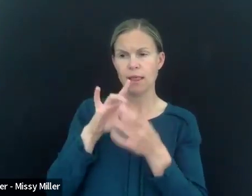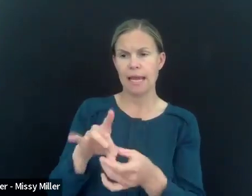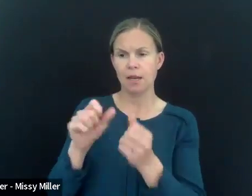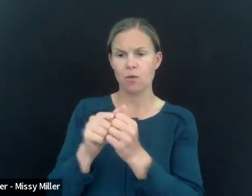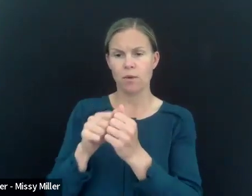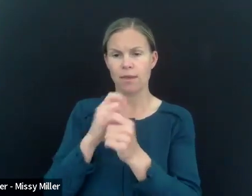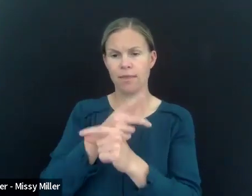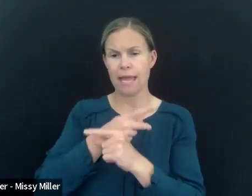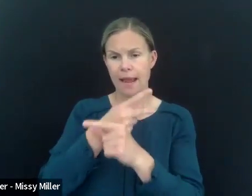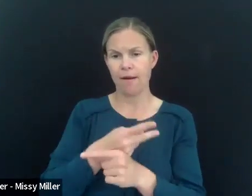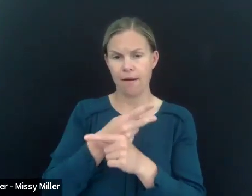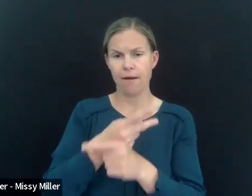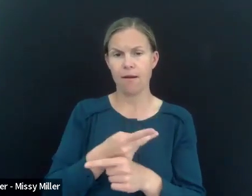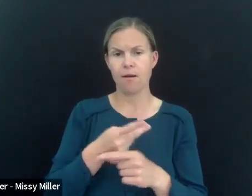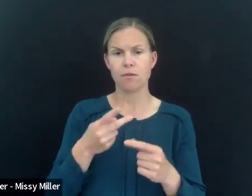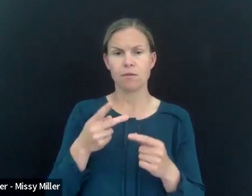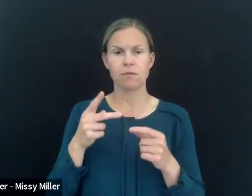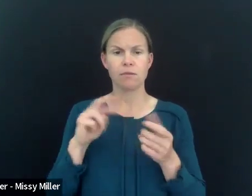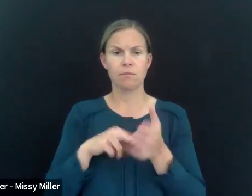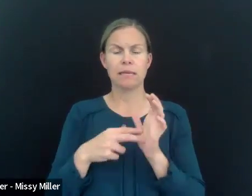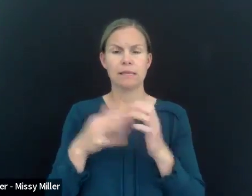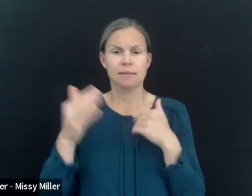And even if that is like